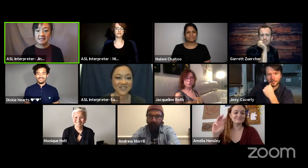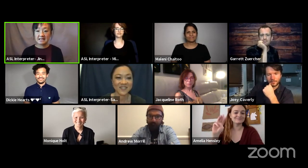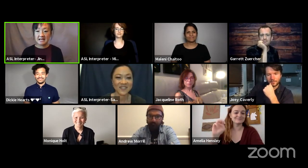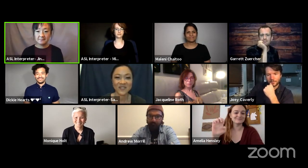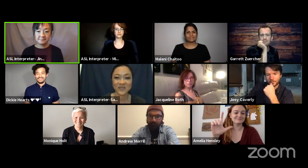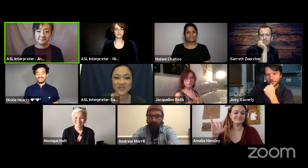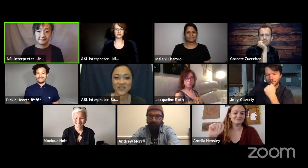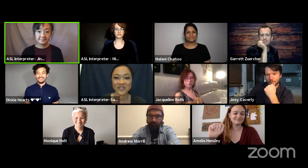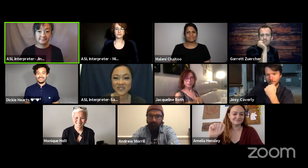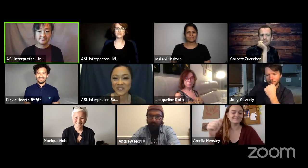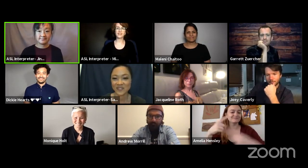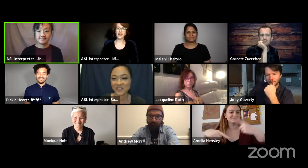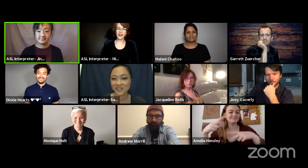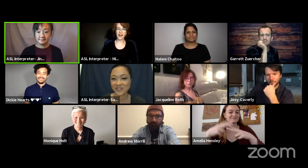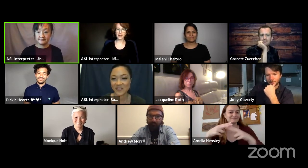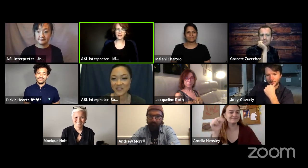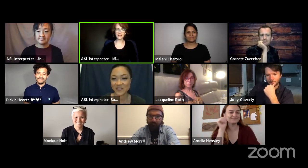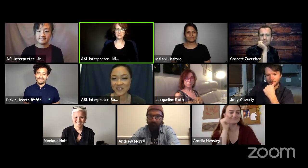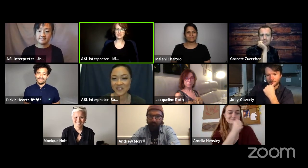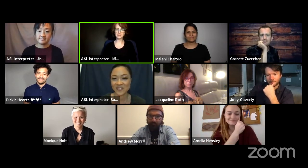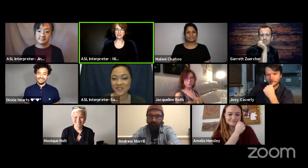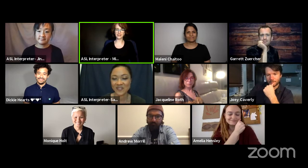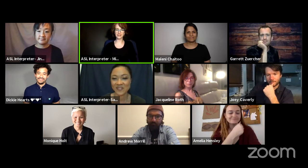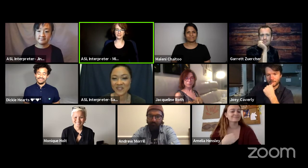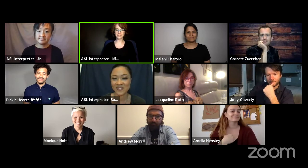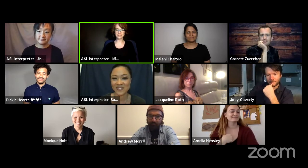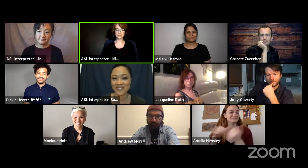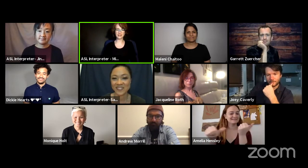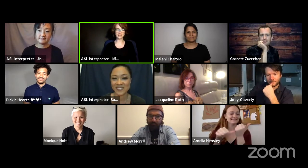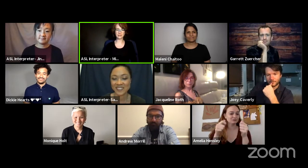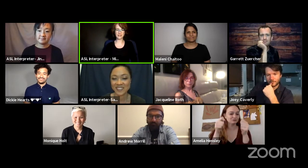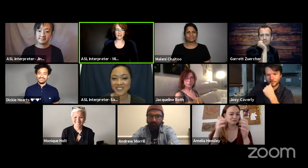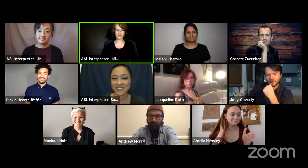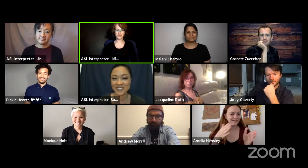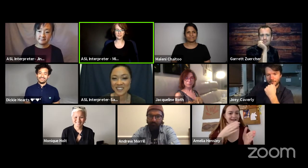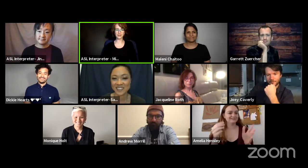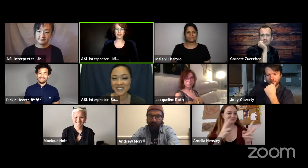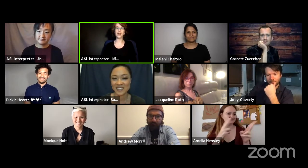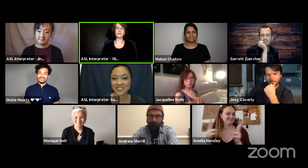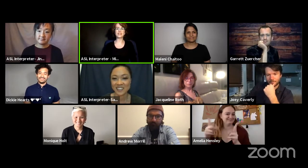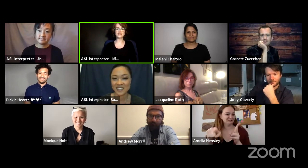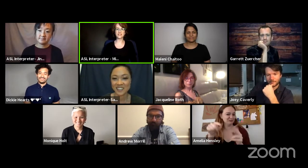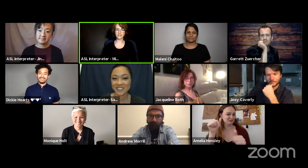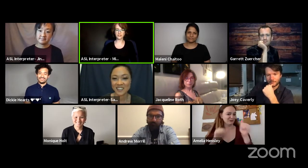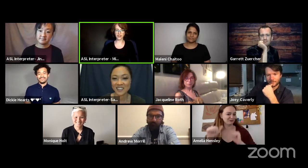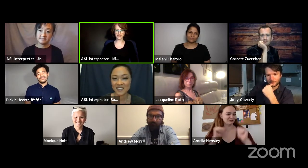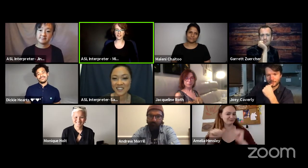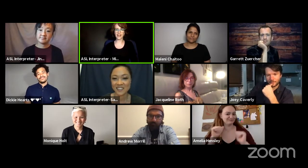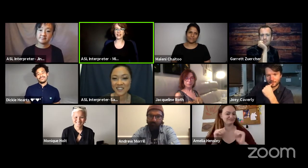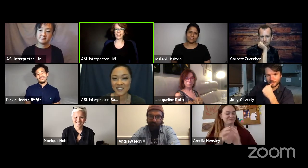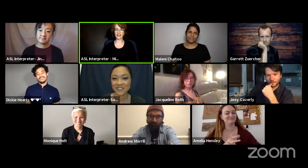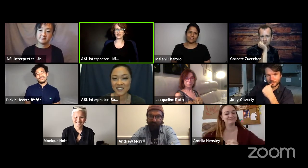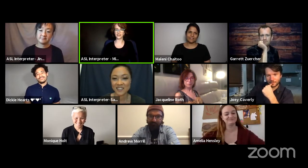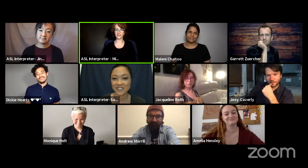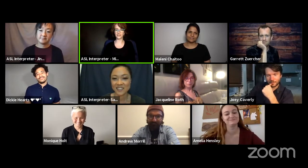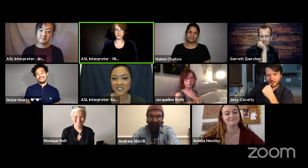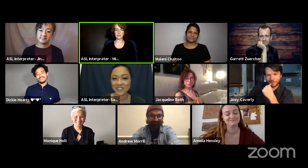Amelia. Hi, my name is Amelia. This is my name sign. I'm the assistant director and editor of this